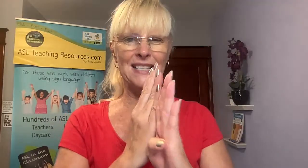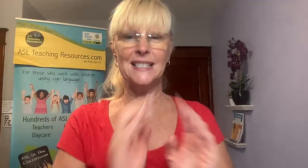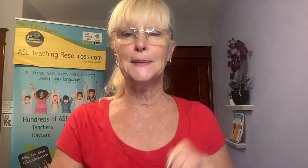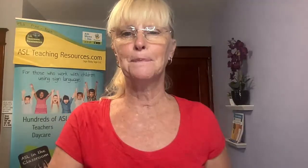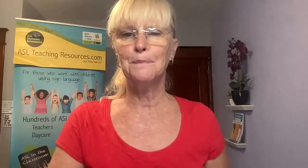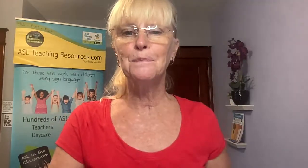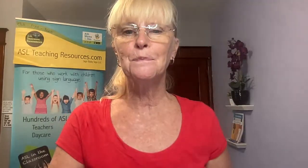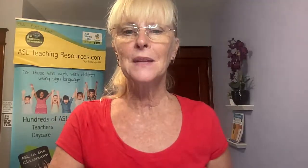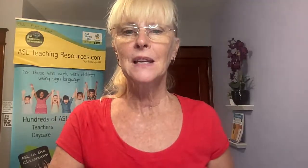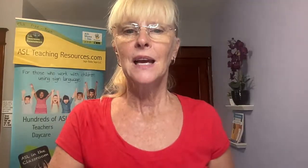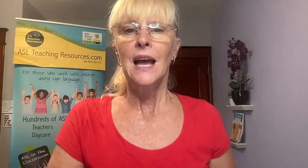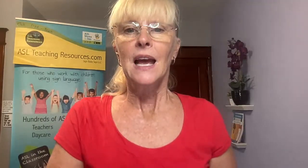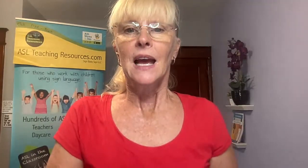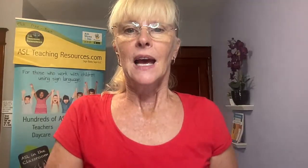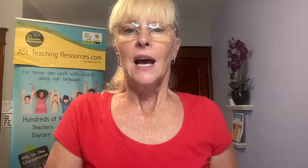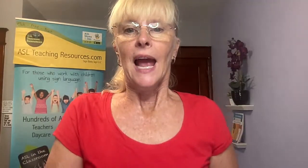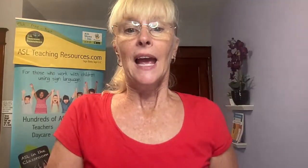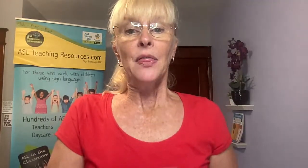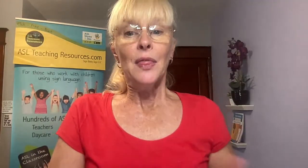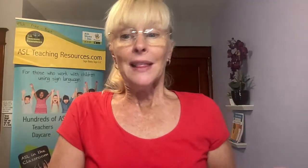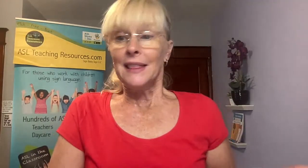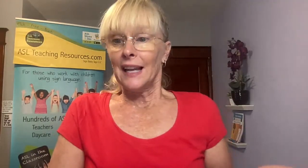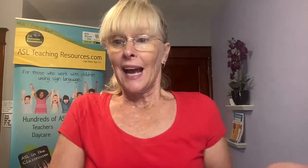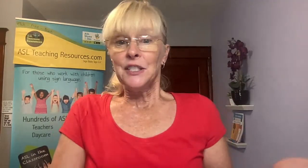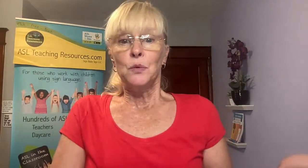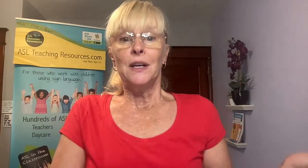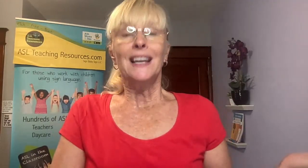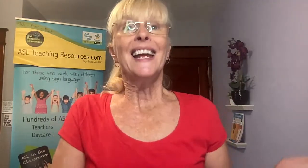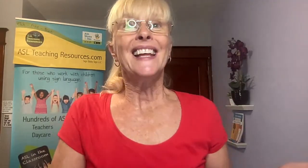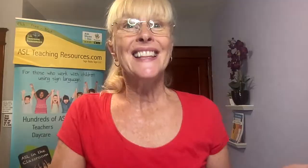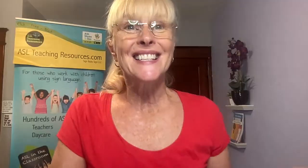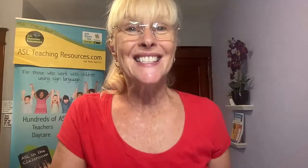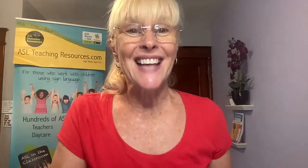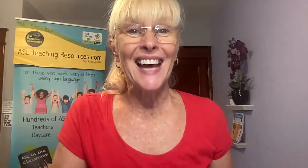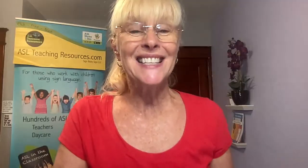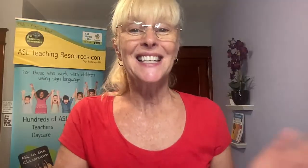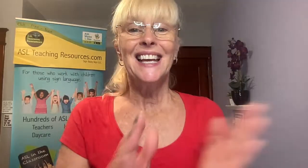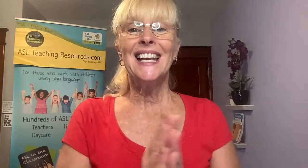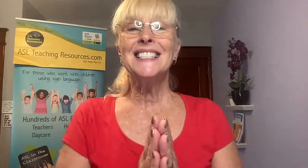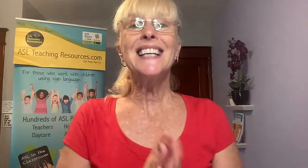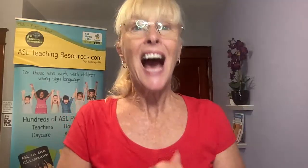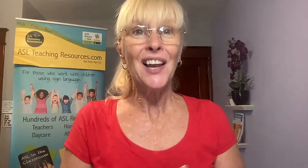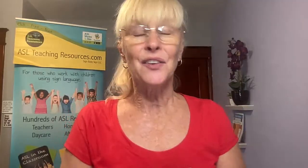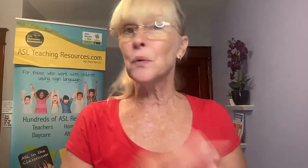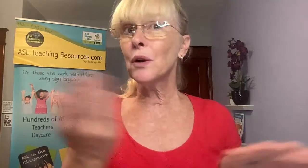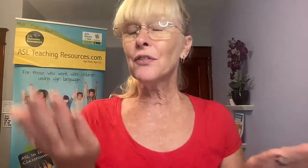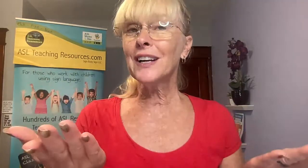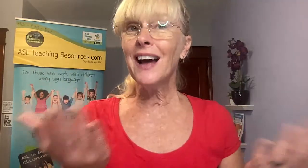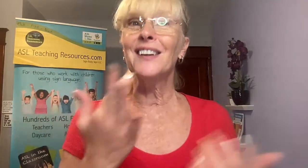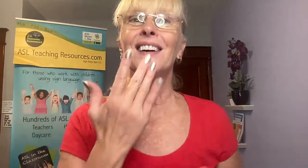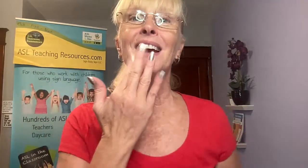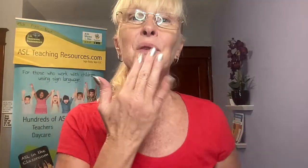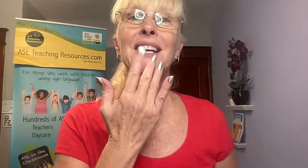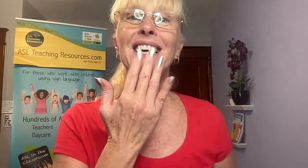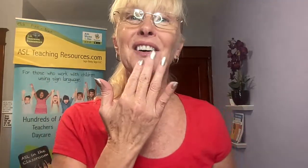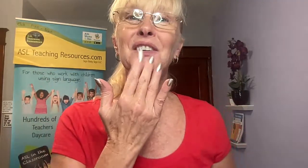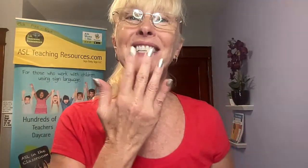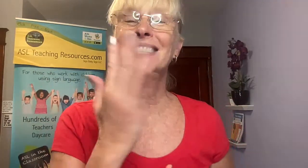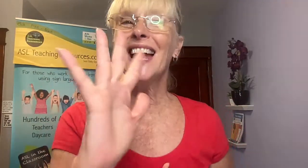Bus. And the last one in this set is color, the word for color. And we're going to go just take